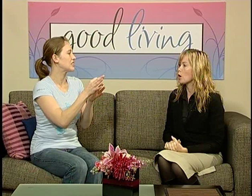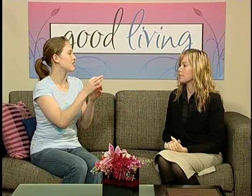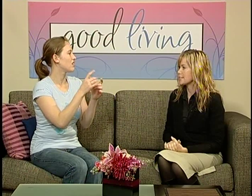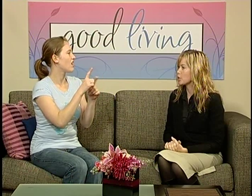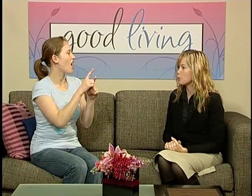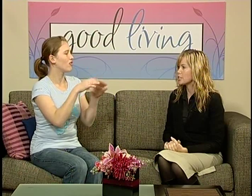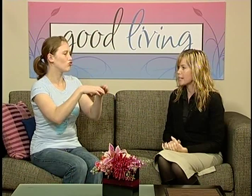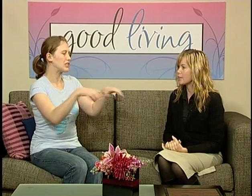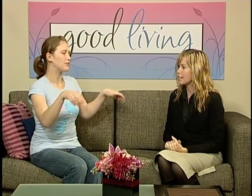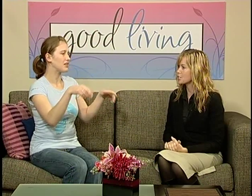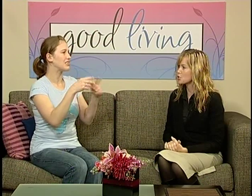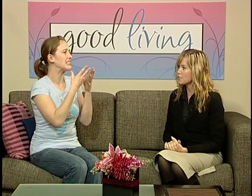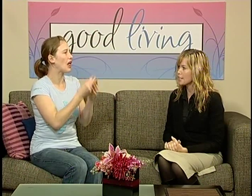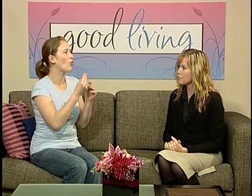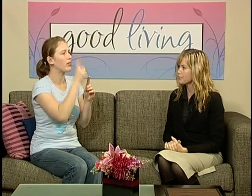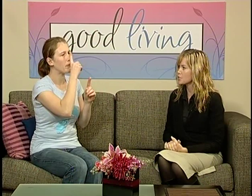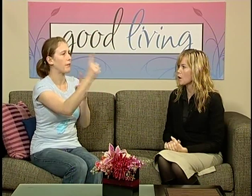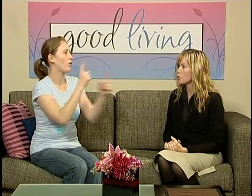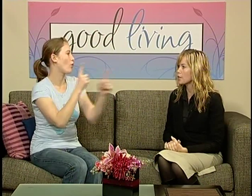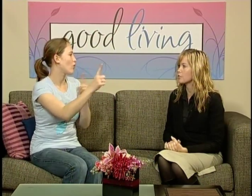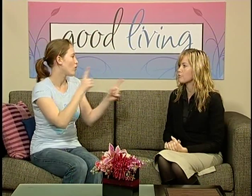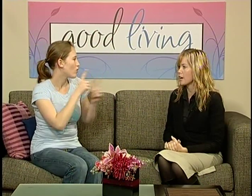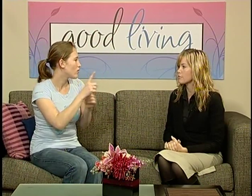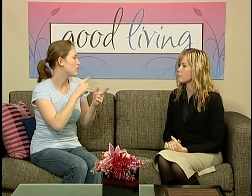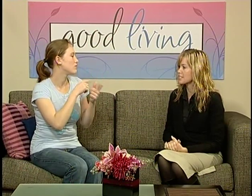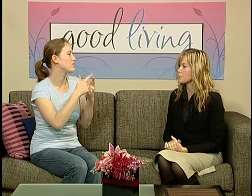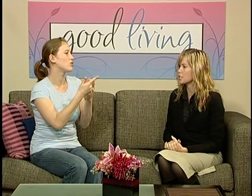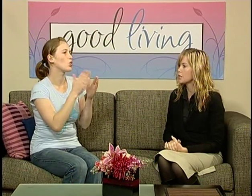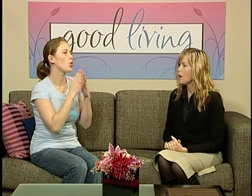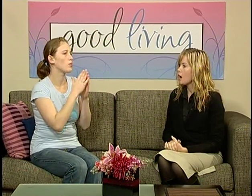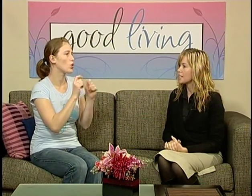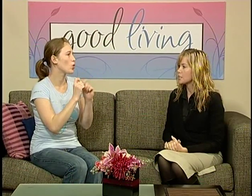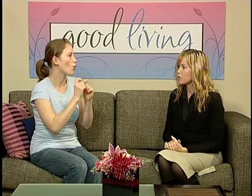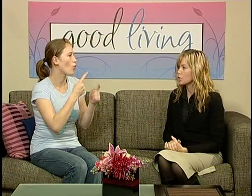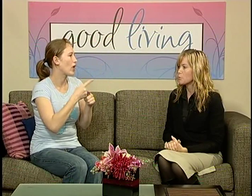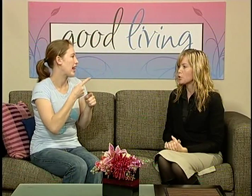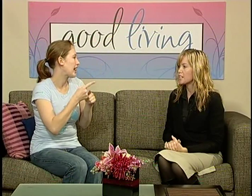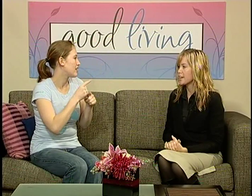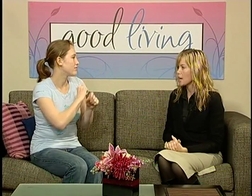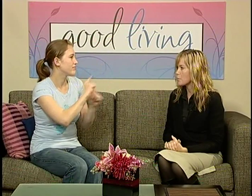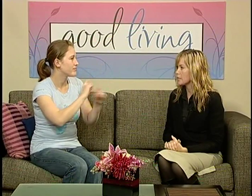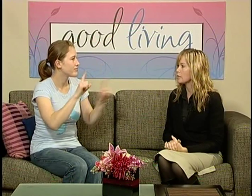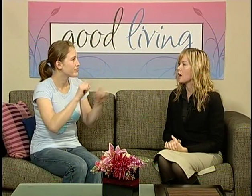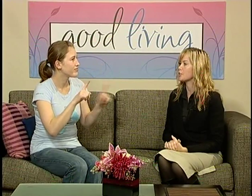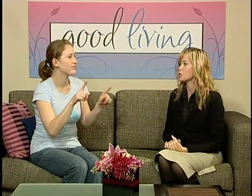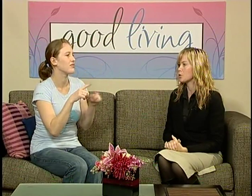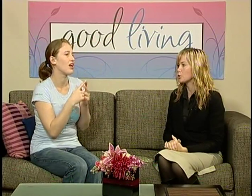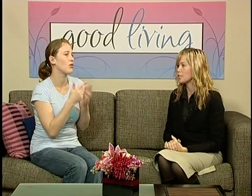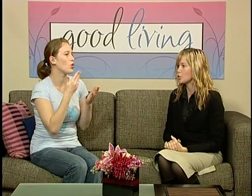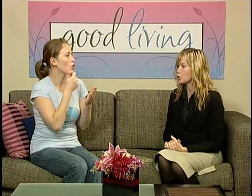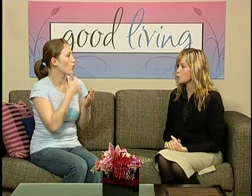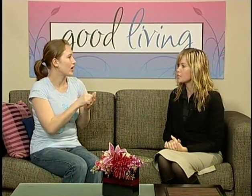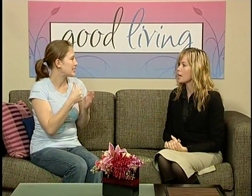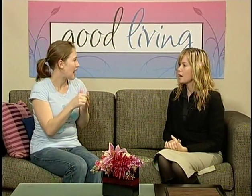My role is a community relations officer. So I work at the front reception, I deal with the community that come in, I do